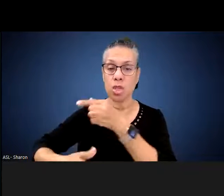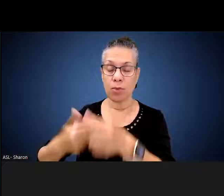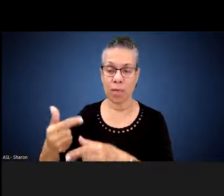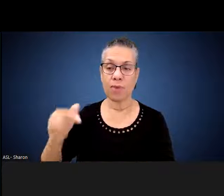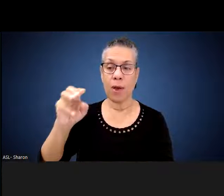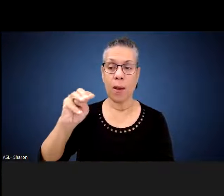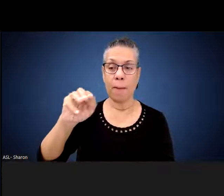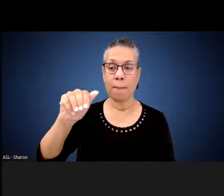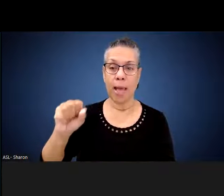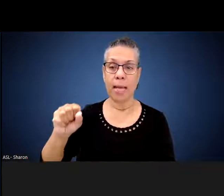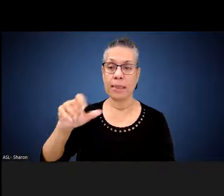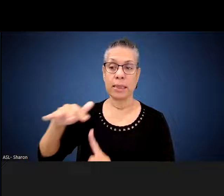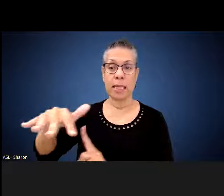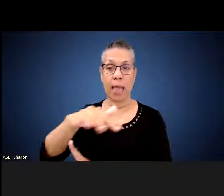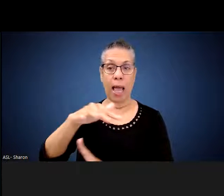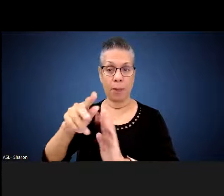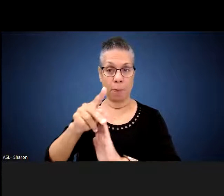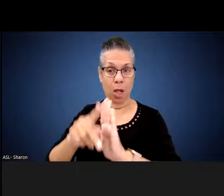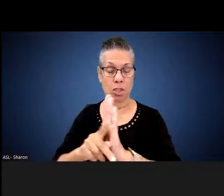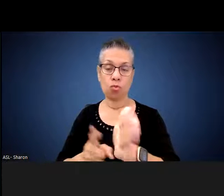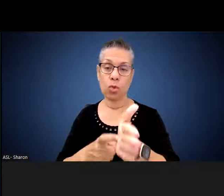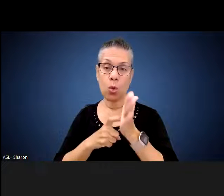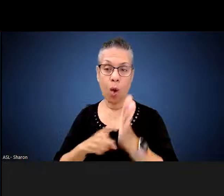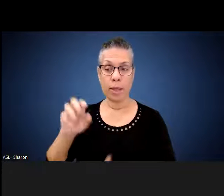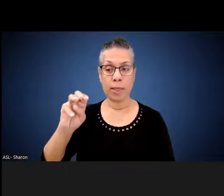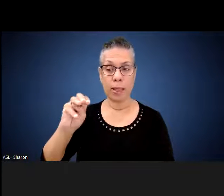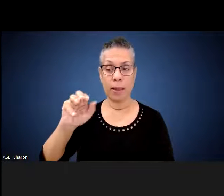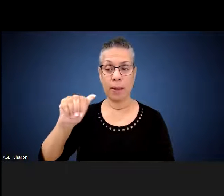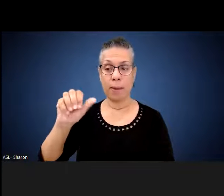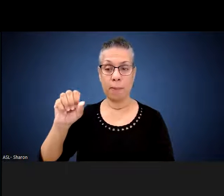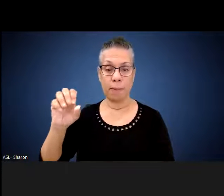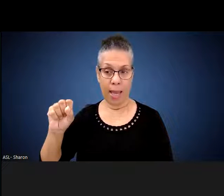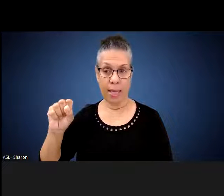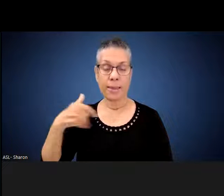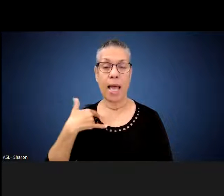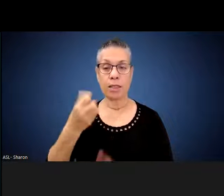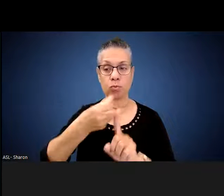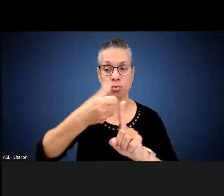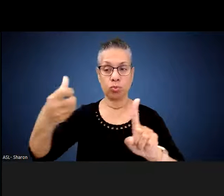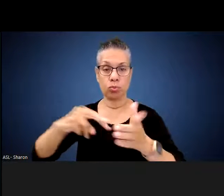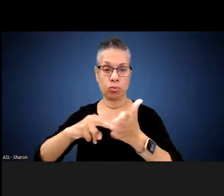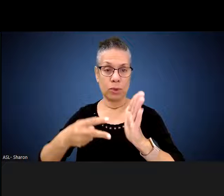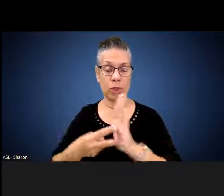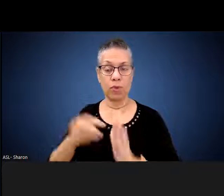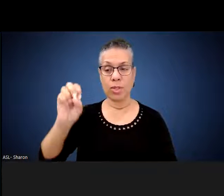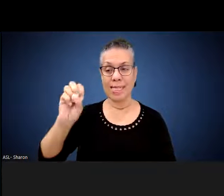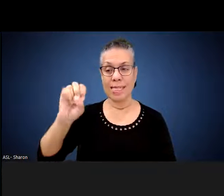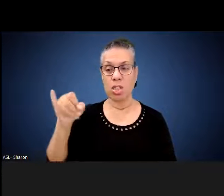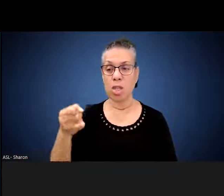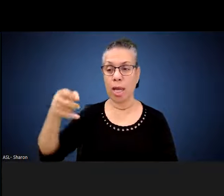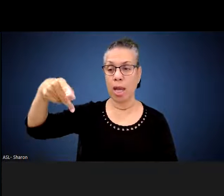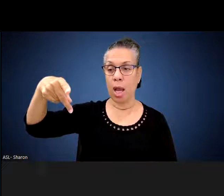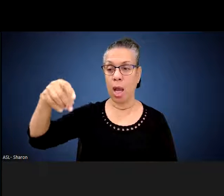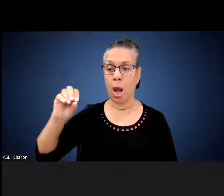Massachusetts climate policy, requires that Massachusetts base its definition of EJ population on